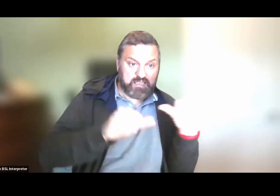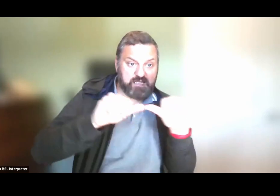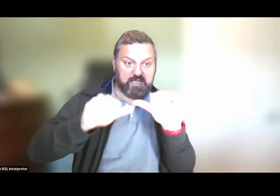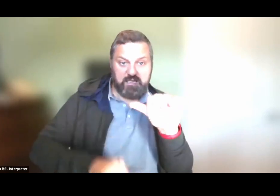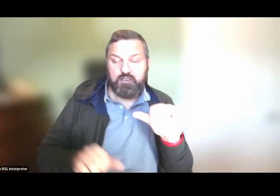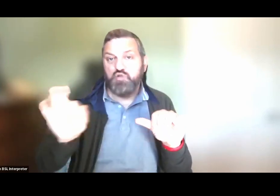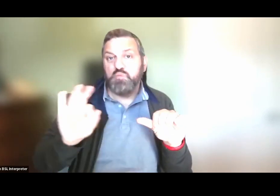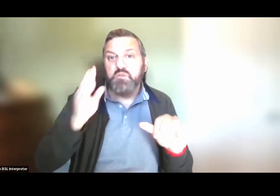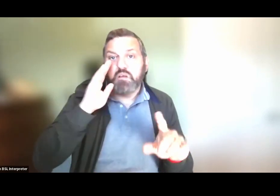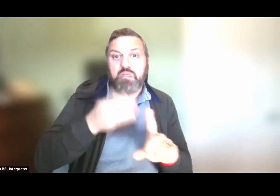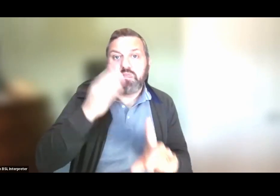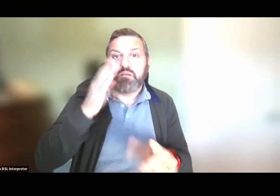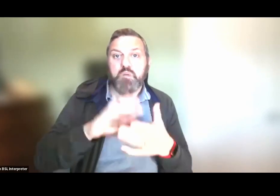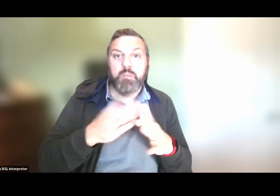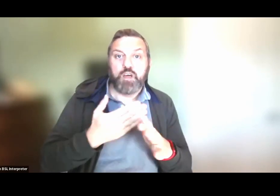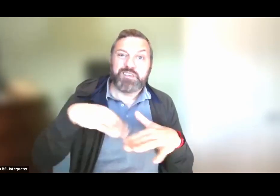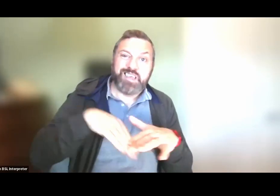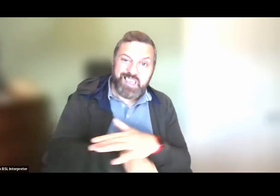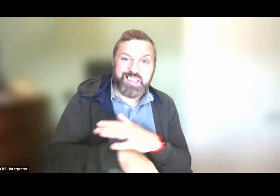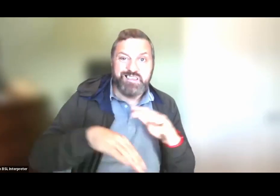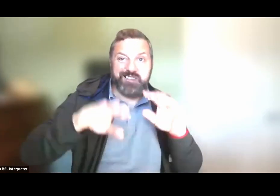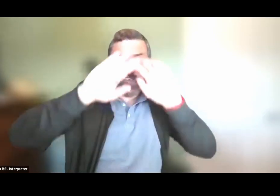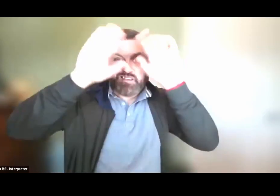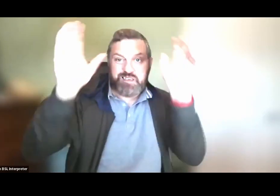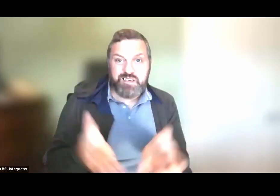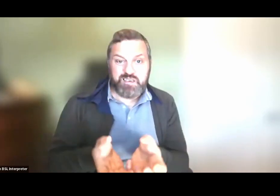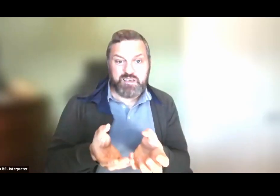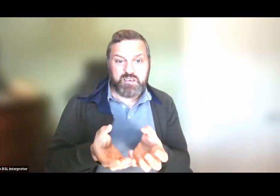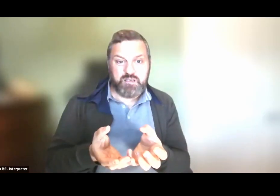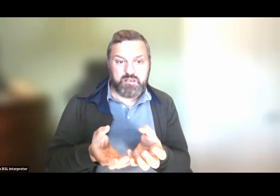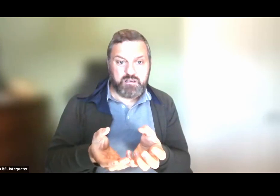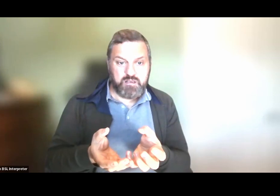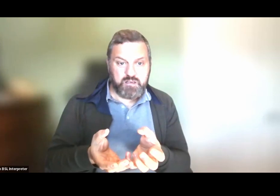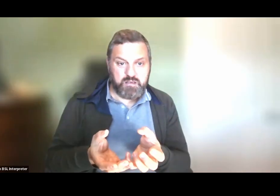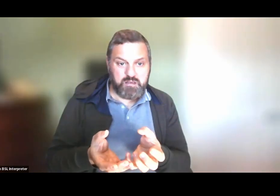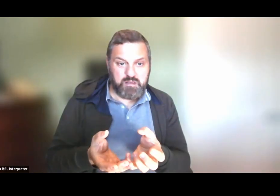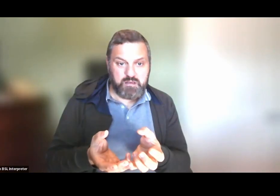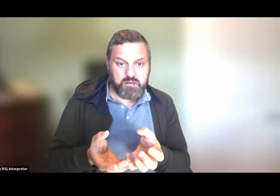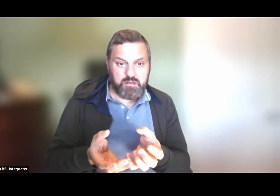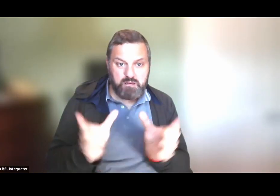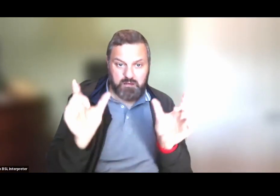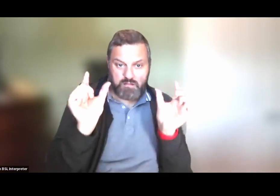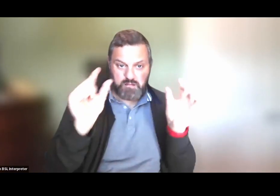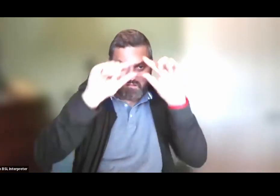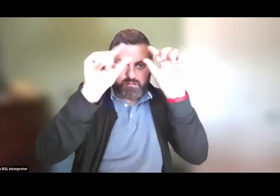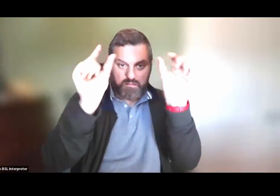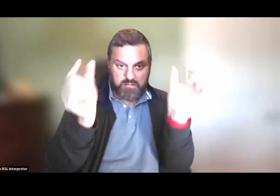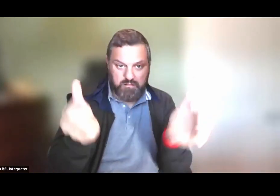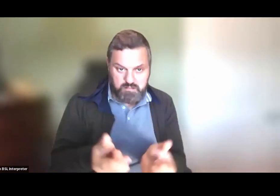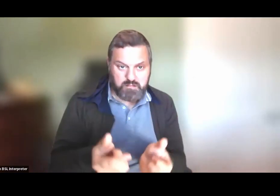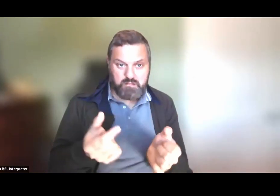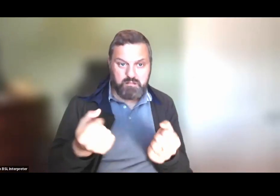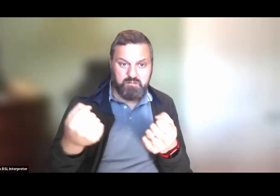would have blinked. But the fact that they're placed into concentric circles in tension with one